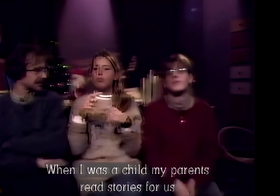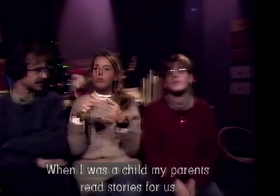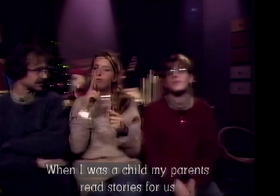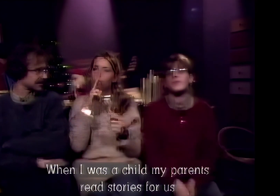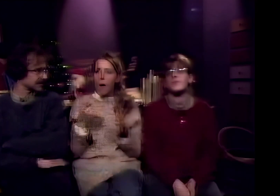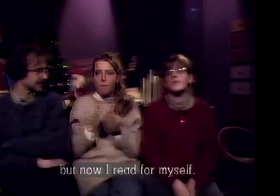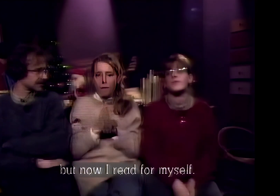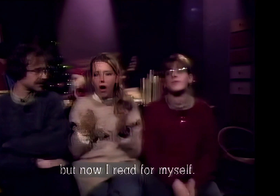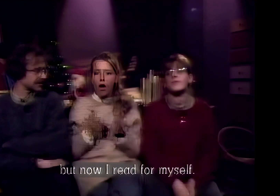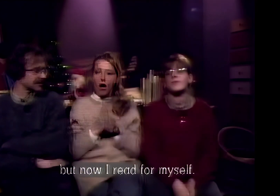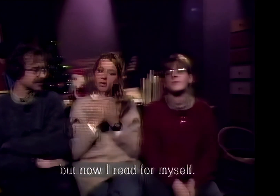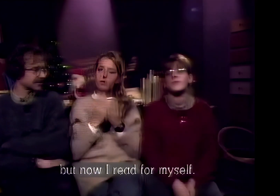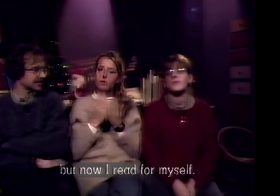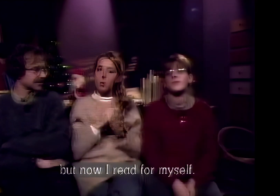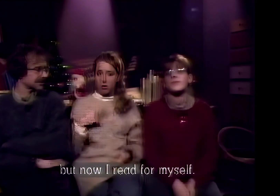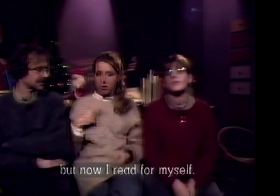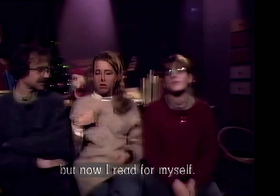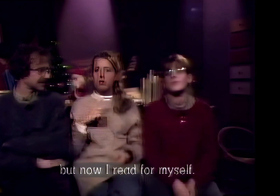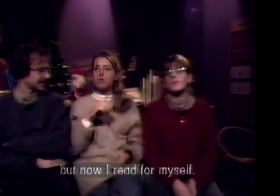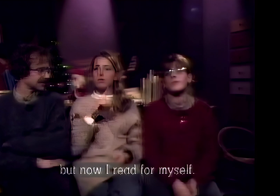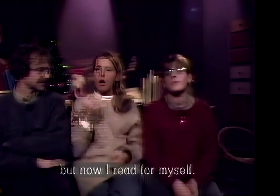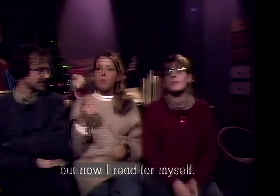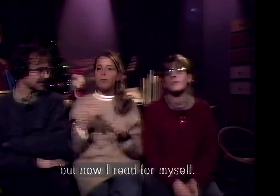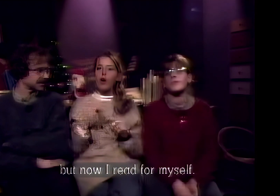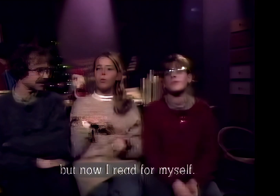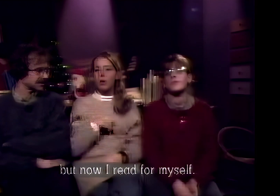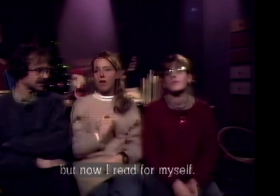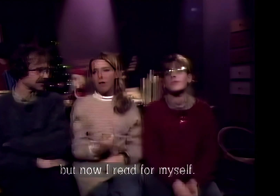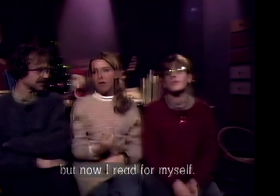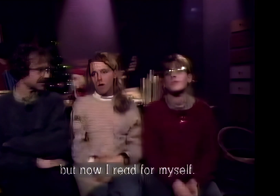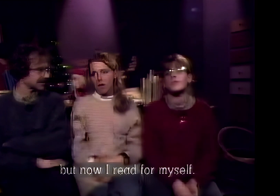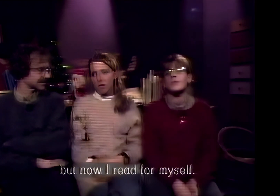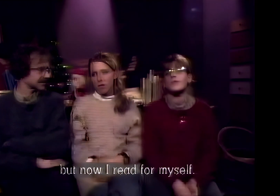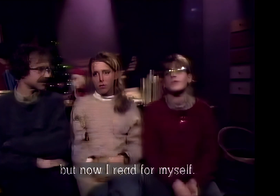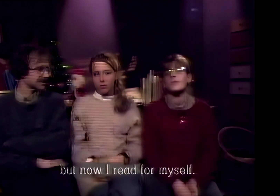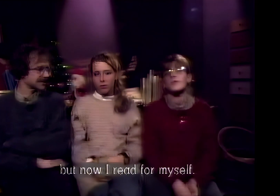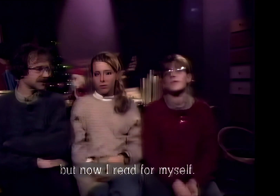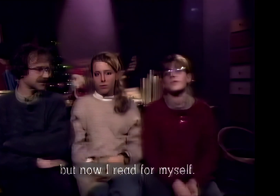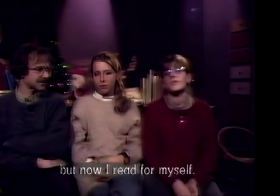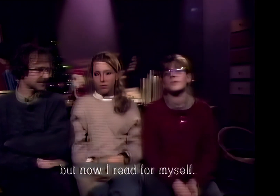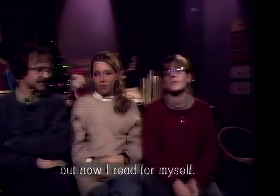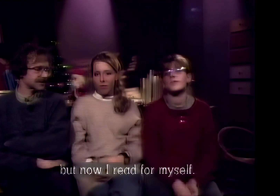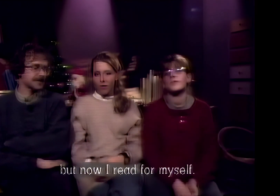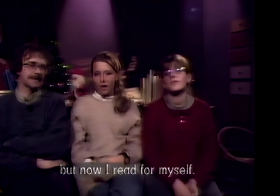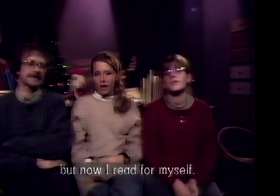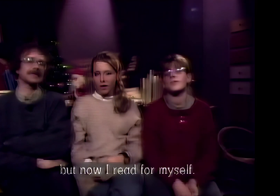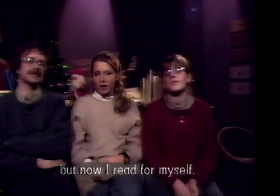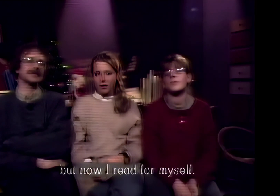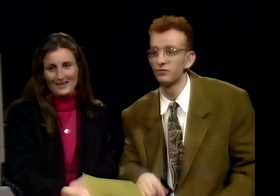my parents read the child books and storytales for us. But from then, we started to read